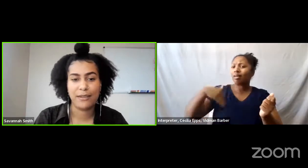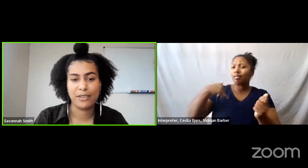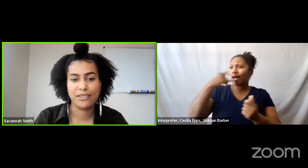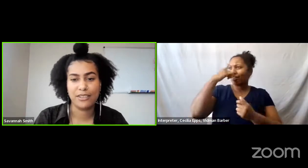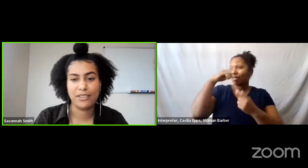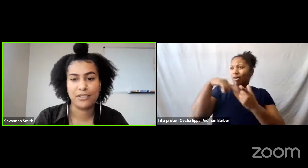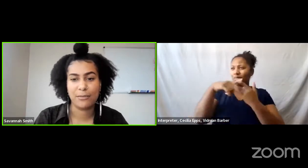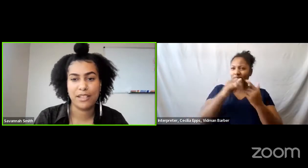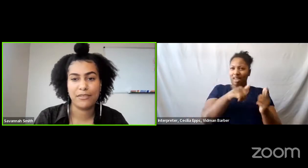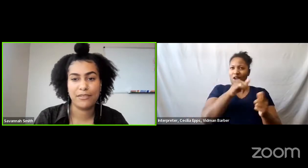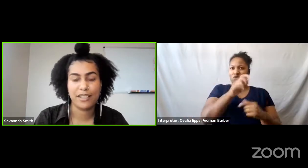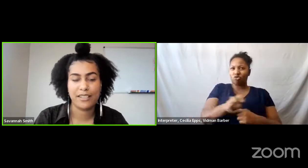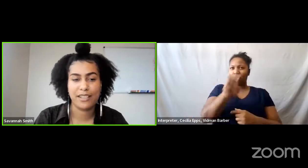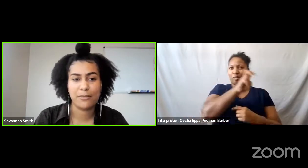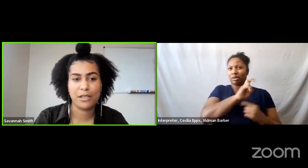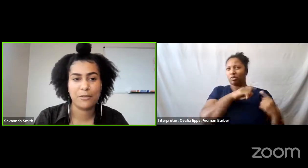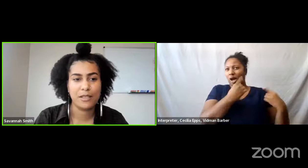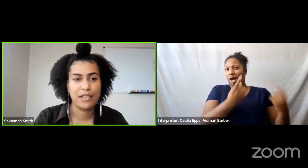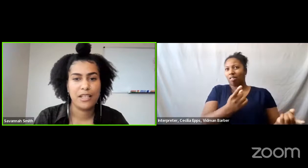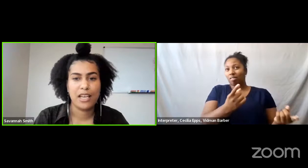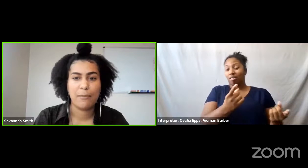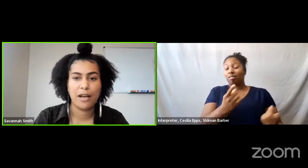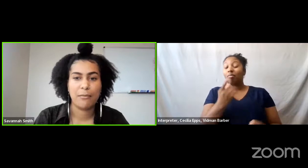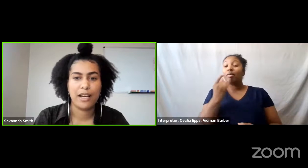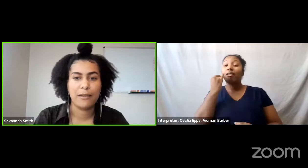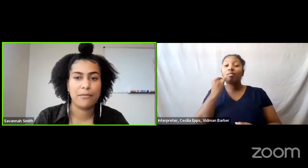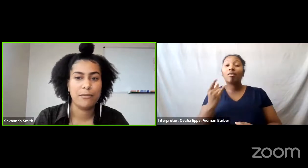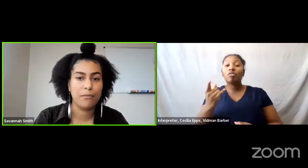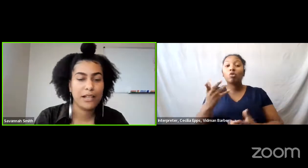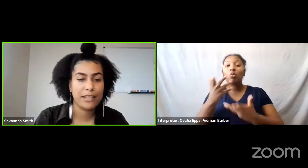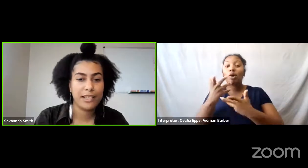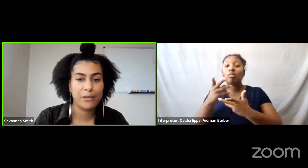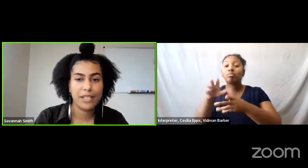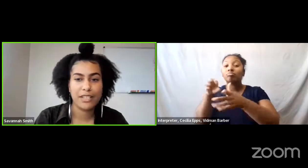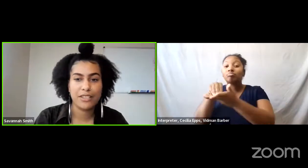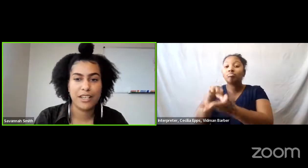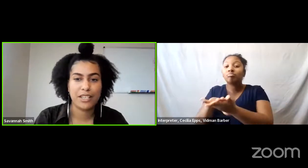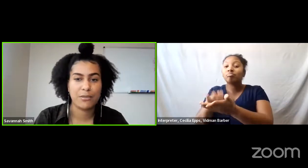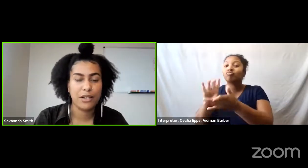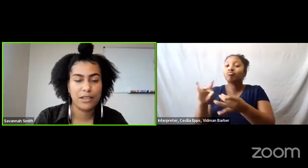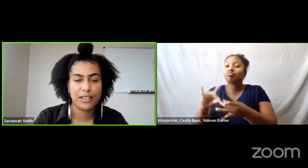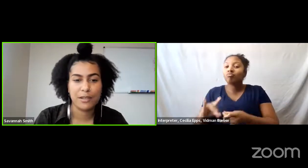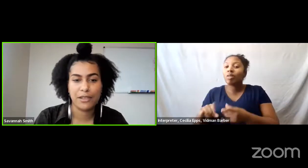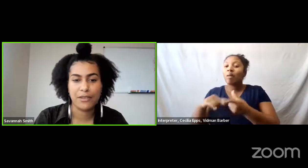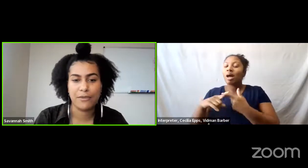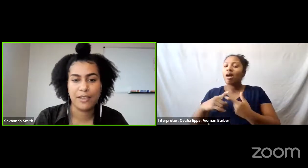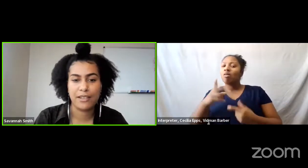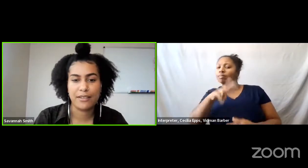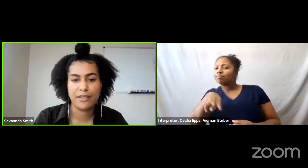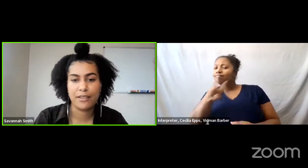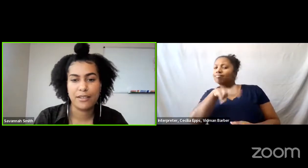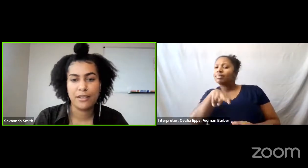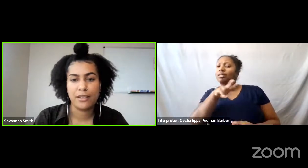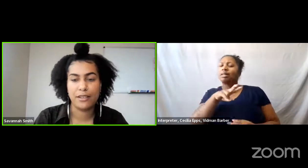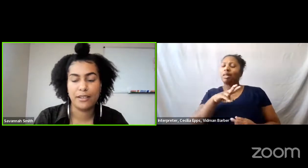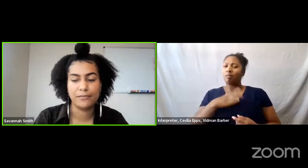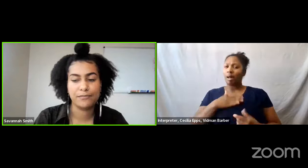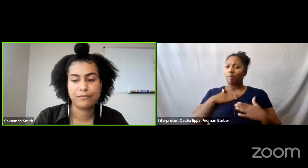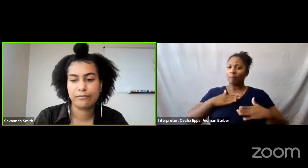in the chat wants to drop down things they observed about my body language as recalling some of those events.